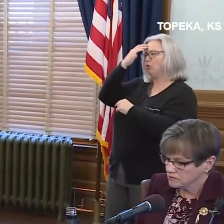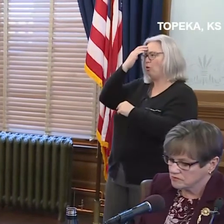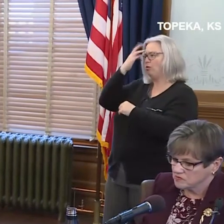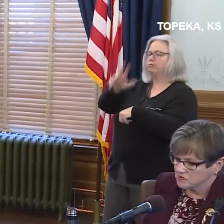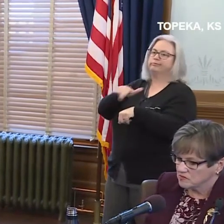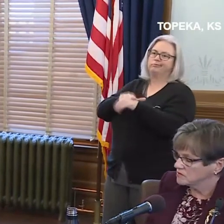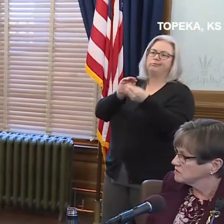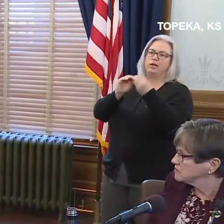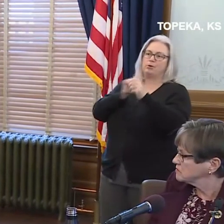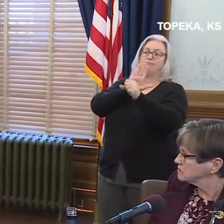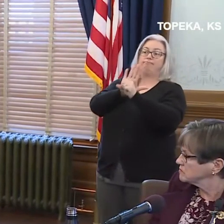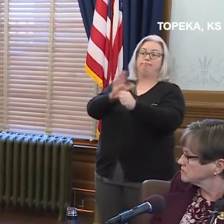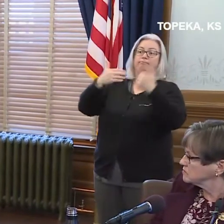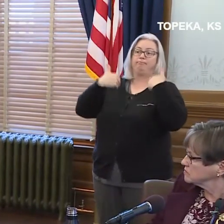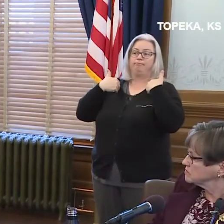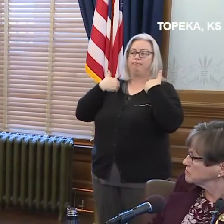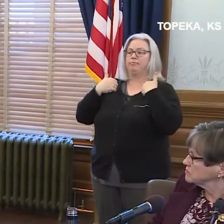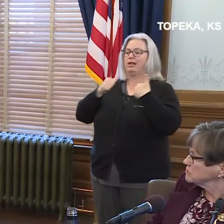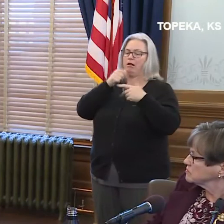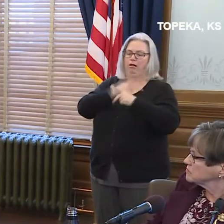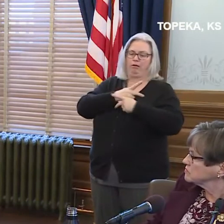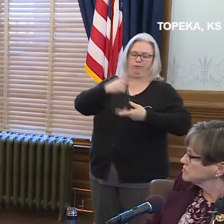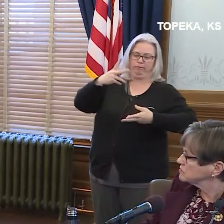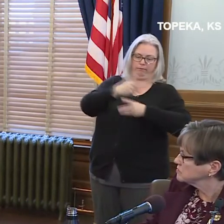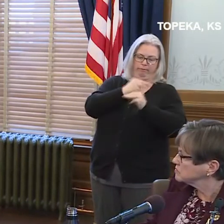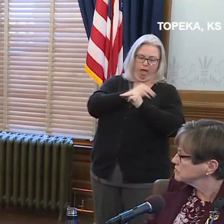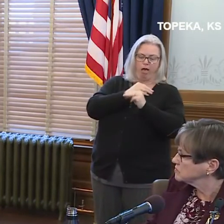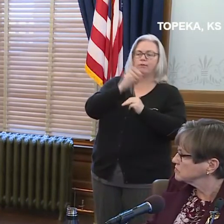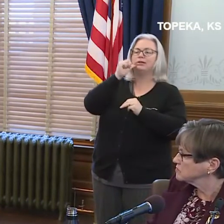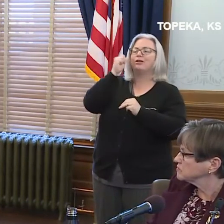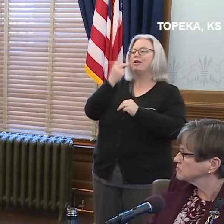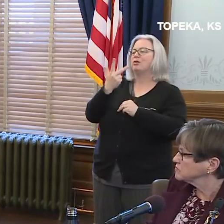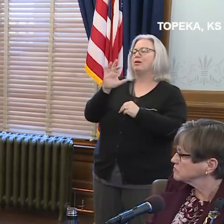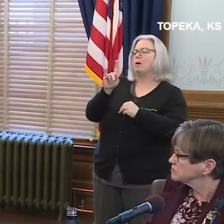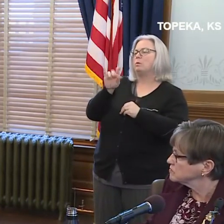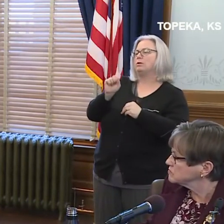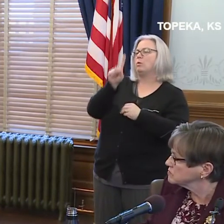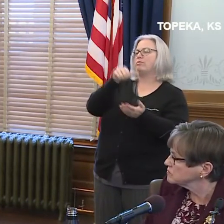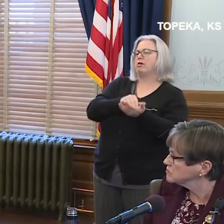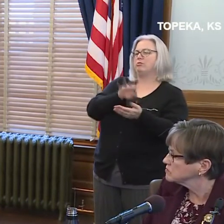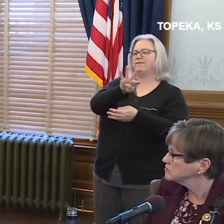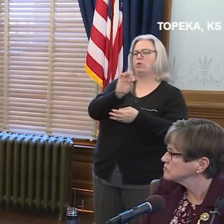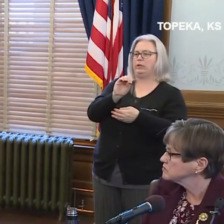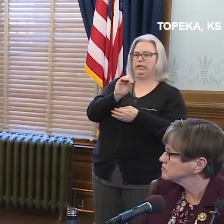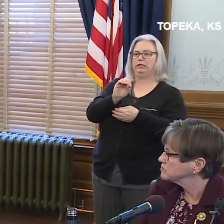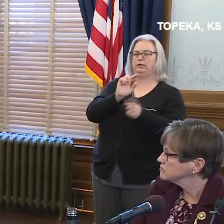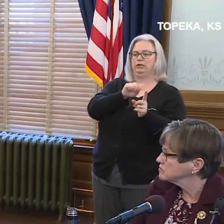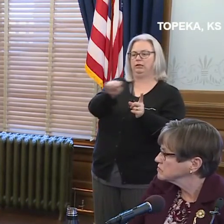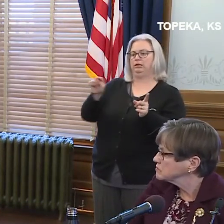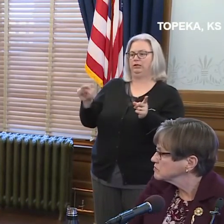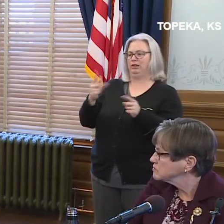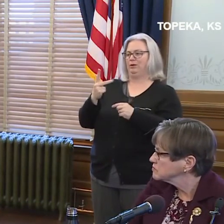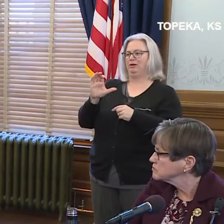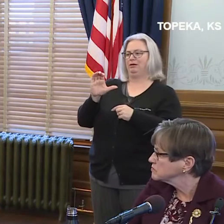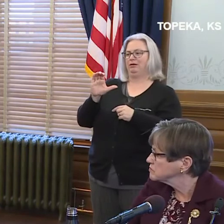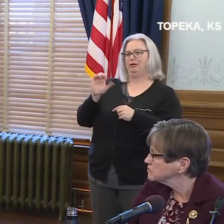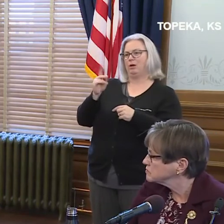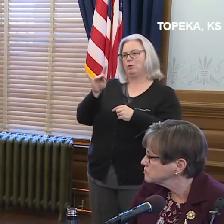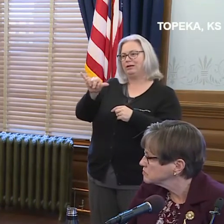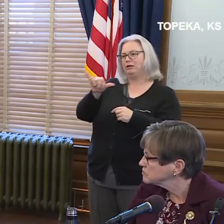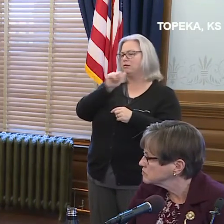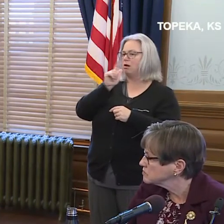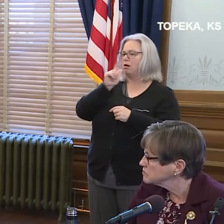cases, I didn't do the addition yet. Yesterday, in those 3 counties alone, there's 1,040 cases. And now they're not all